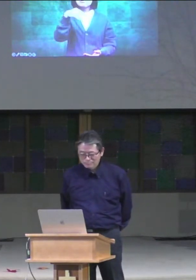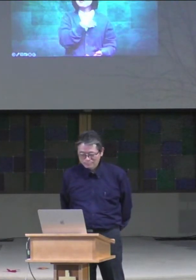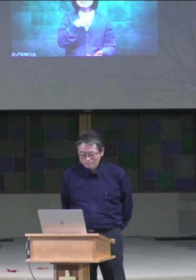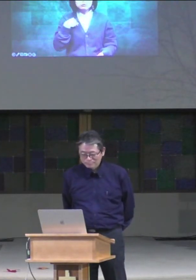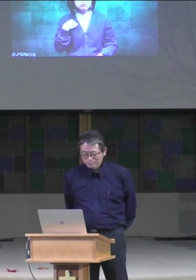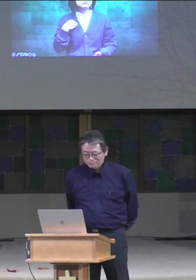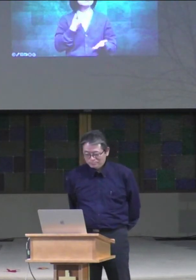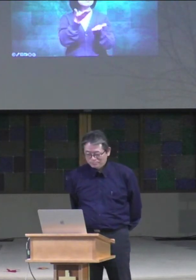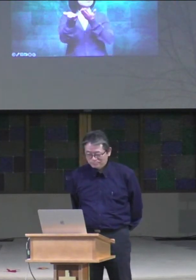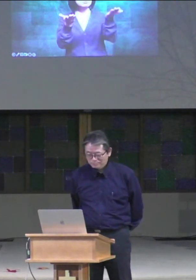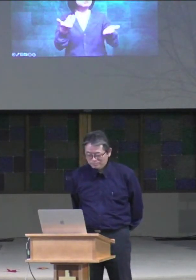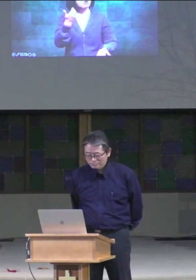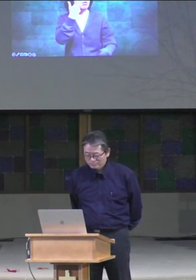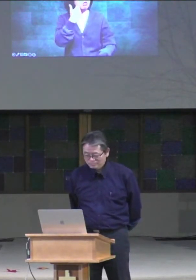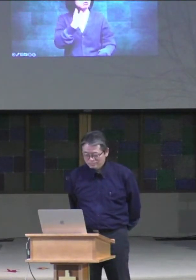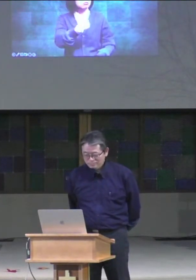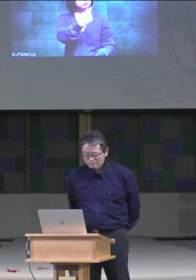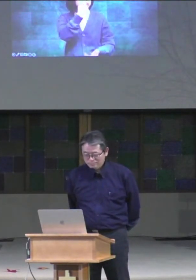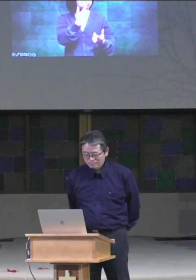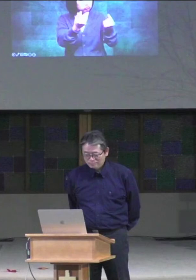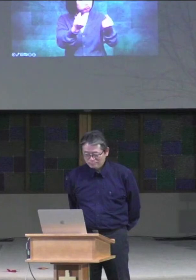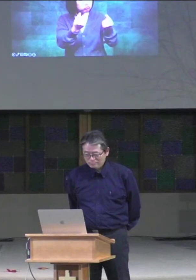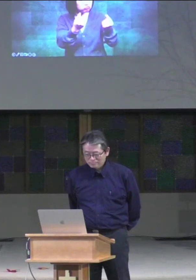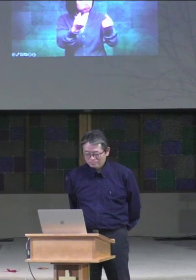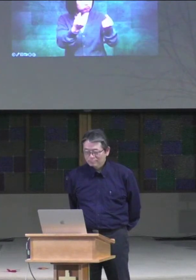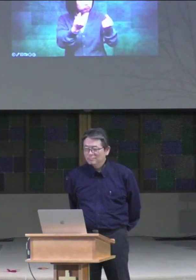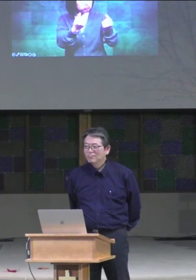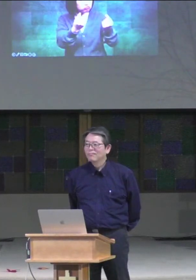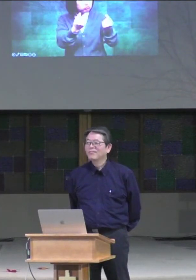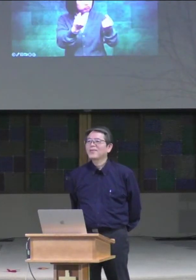mute or deaf or seeing or blind? Is it not I, the Lord?